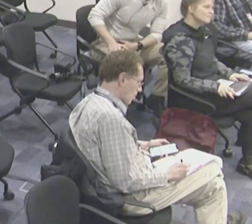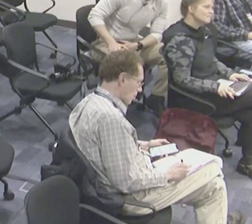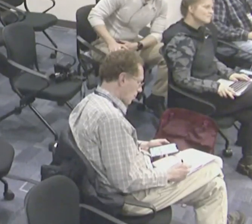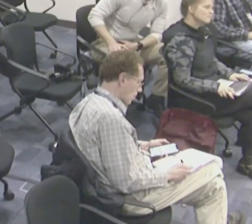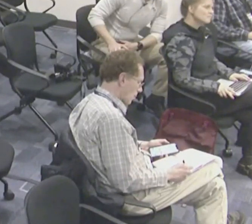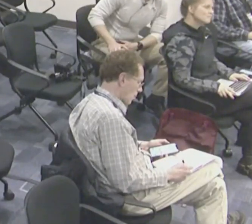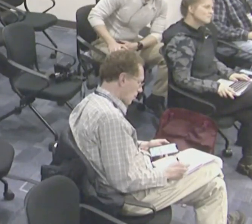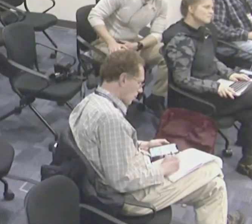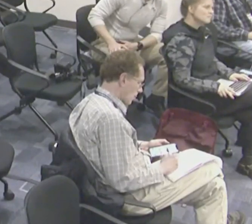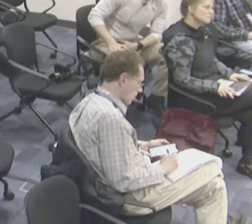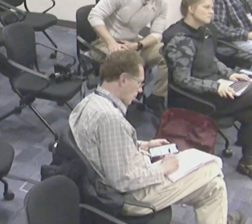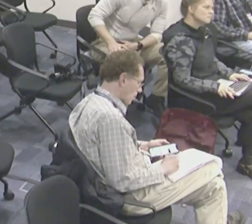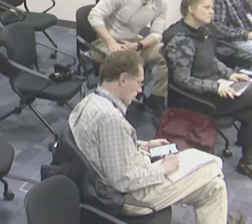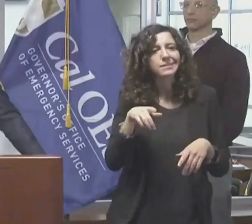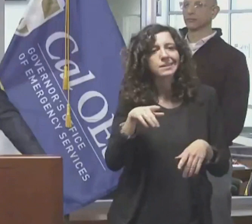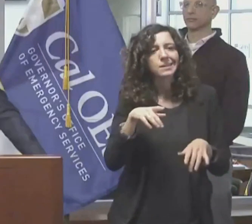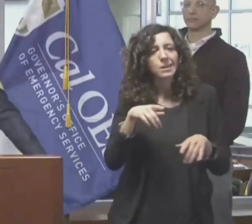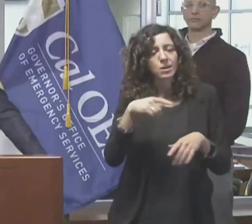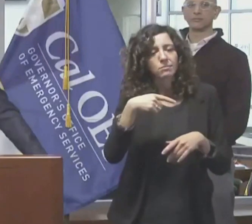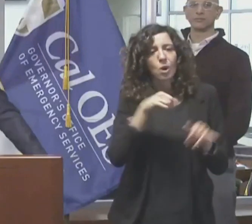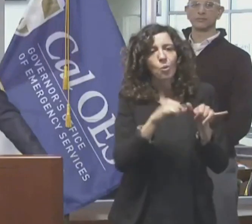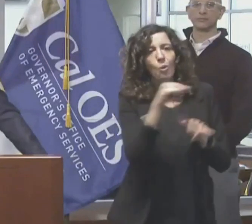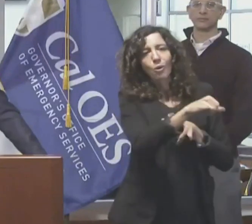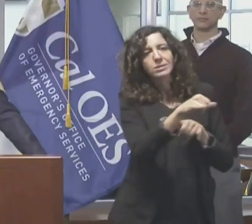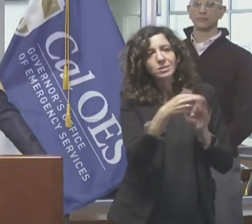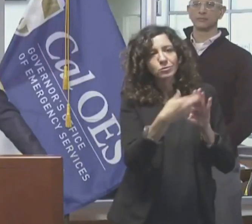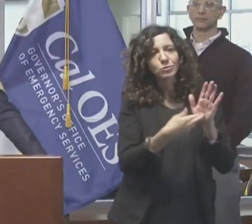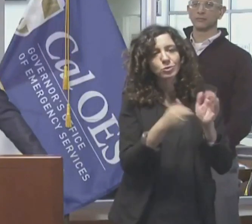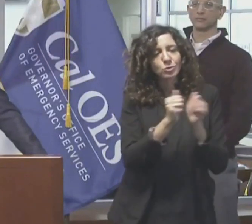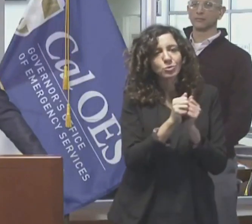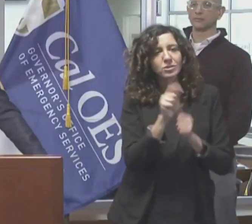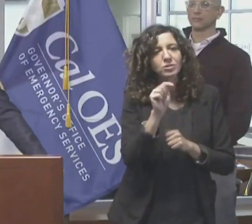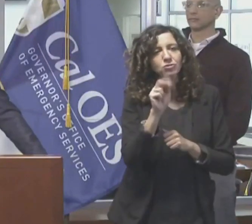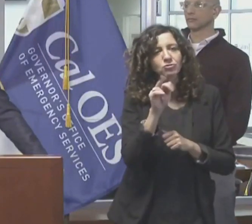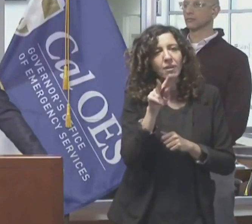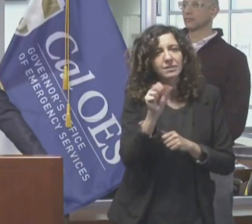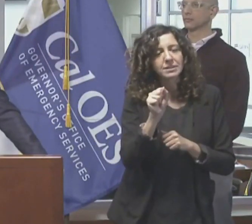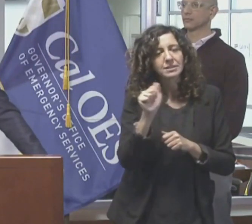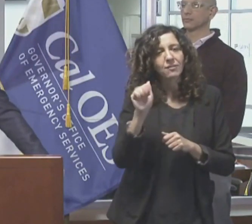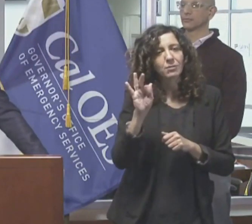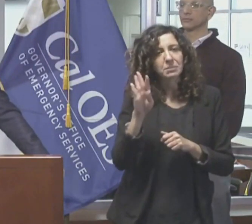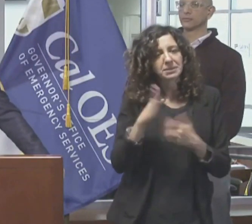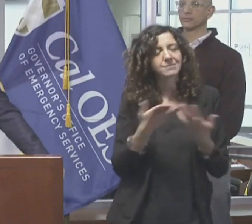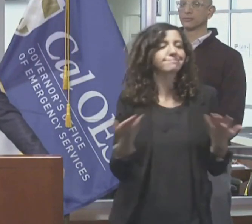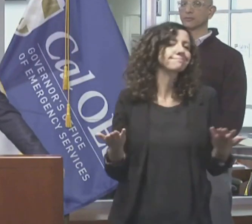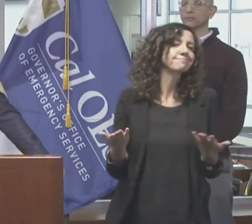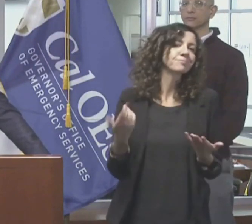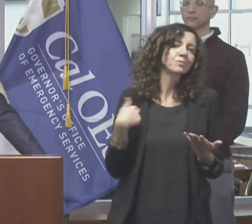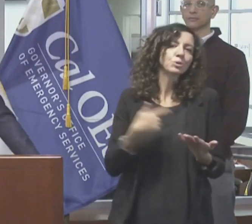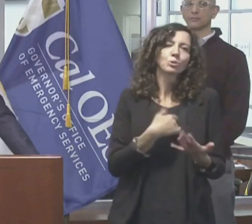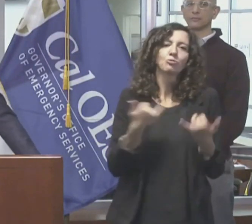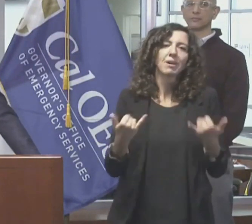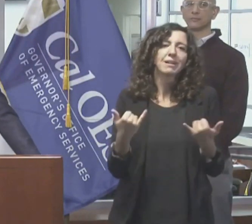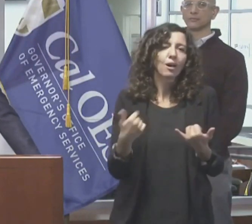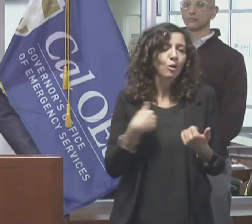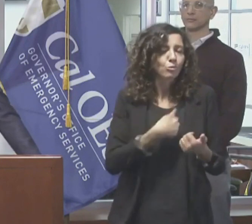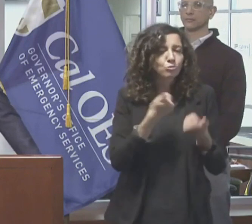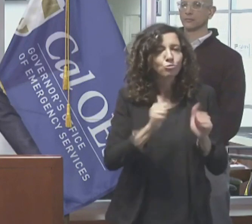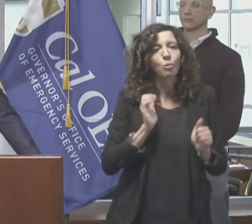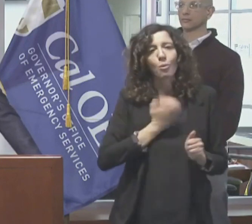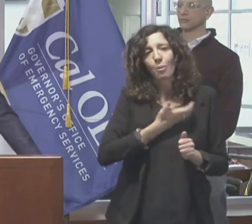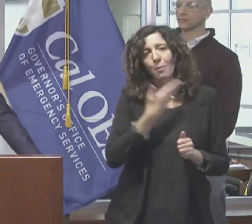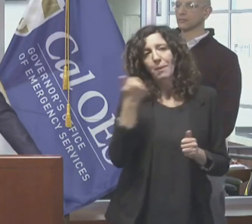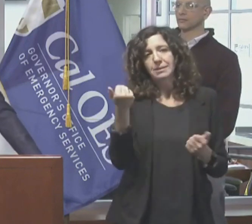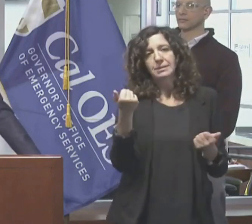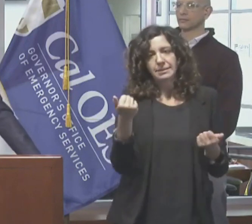travel sanctions? Hey, look, we're all doing our best. I'm trying to lead a nation state, the state of California.